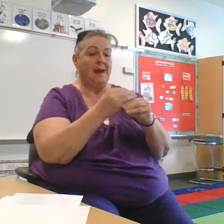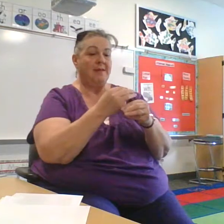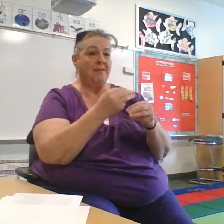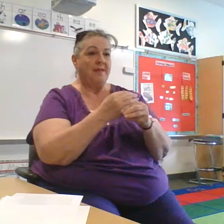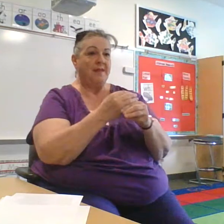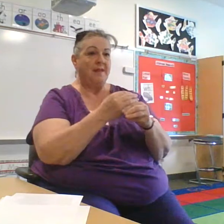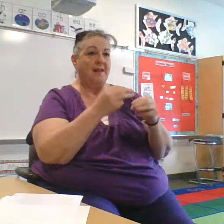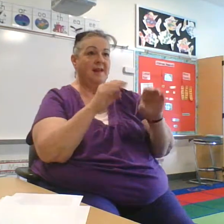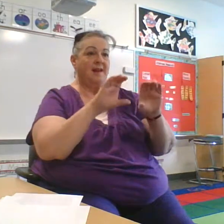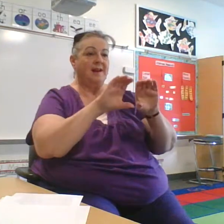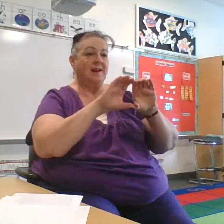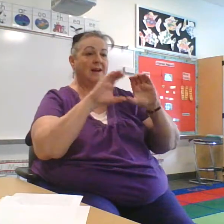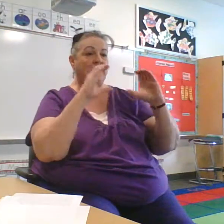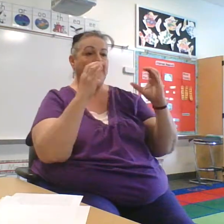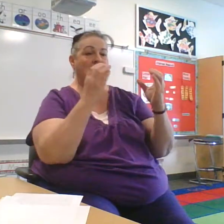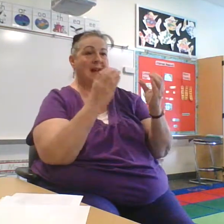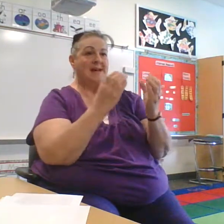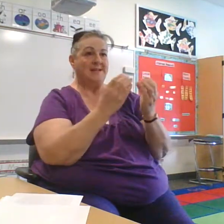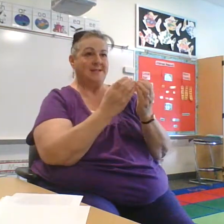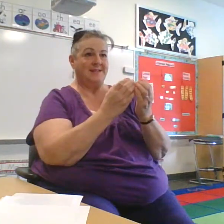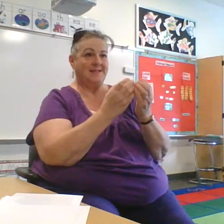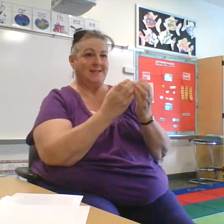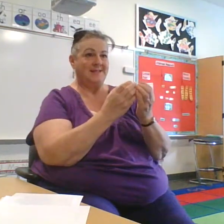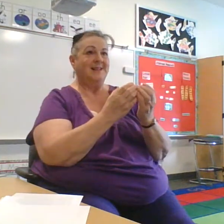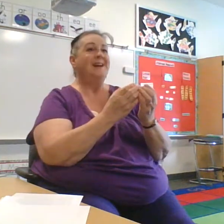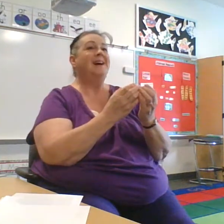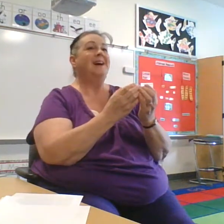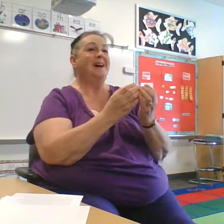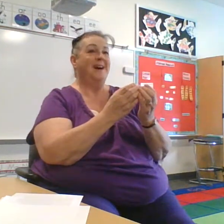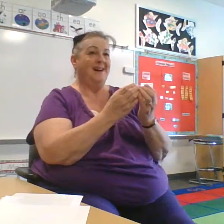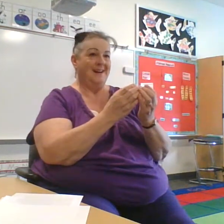math class. class. Oh, okay. Uh-huh.